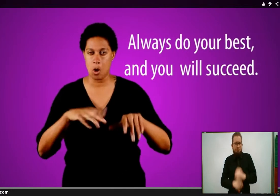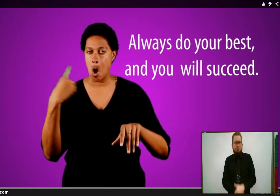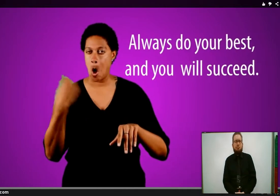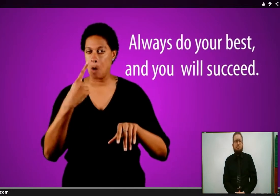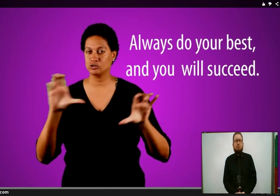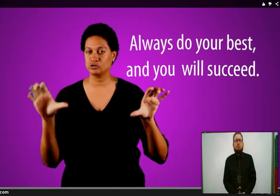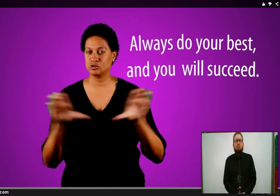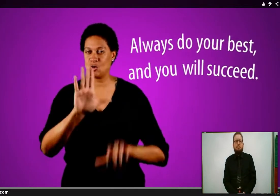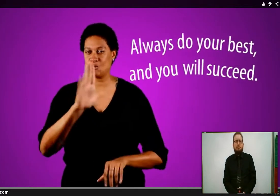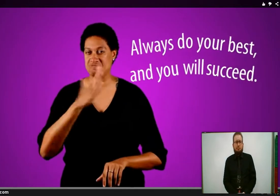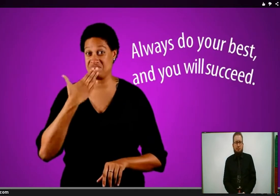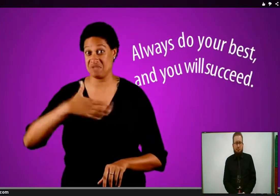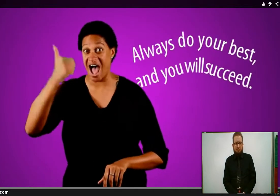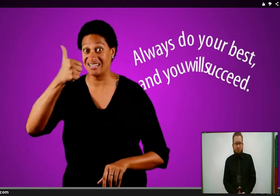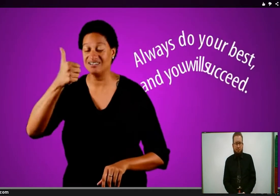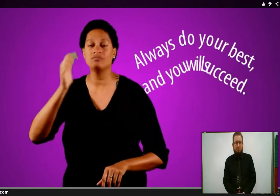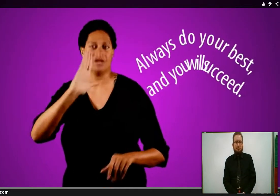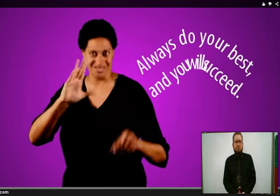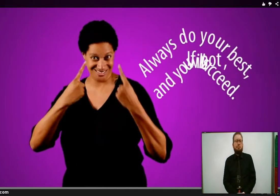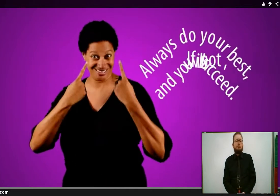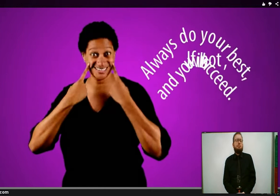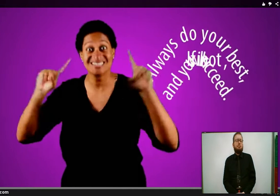So she's got good facial expressions.